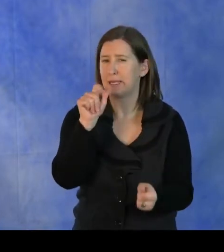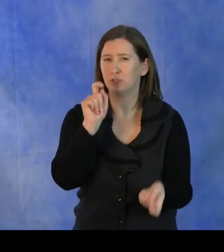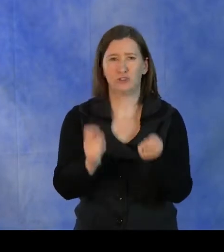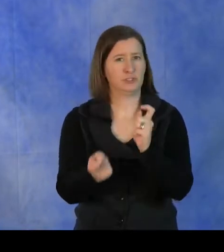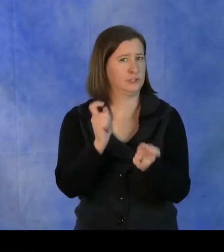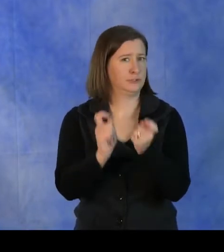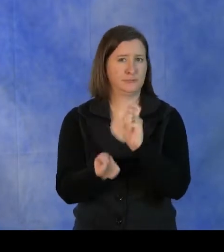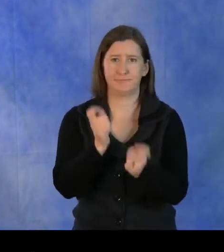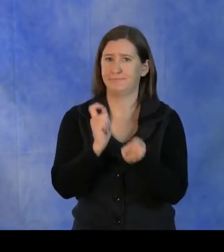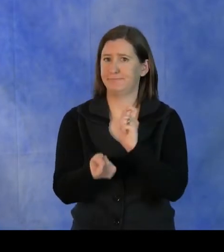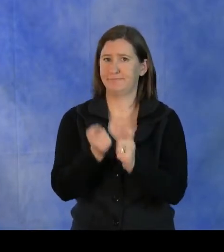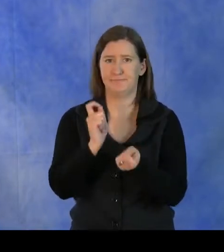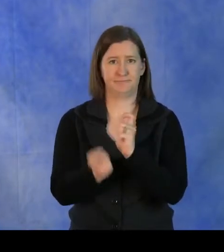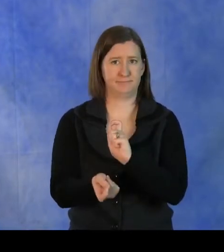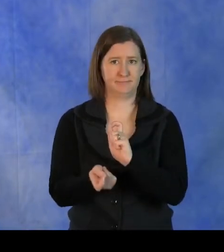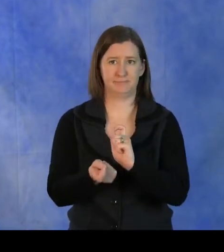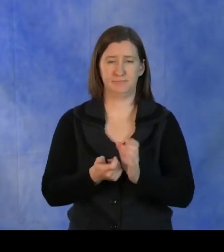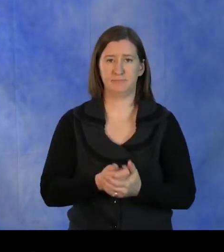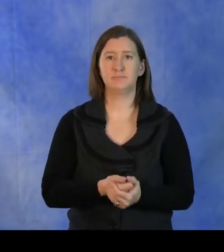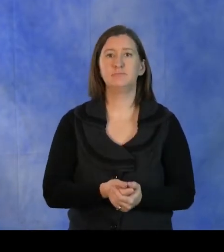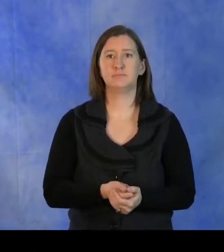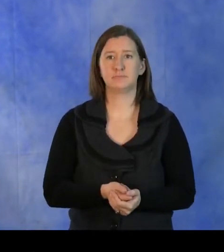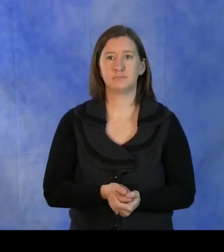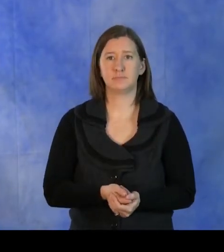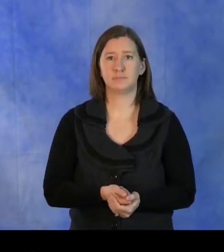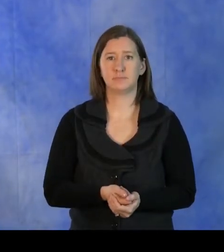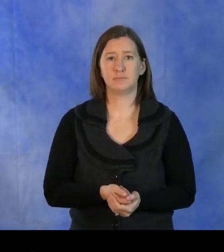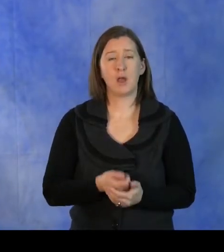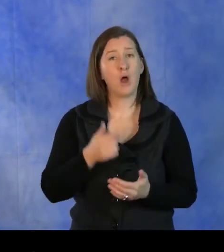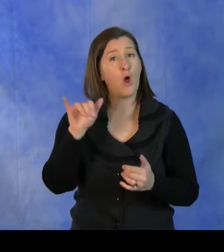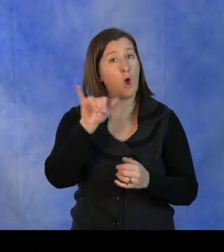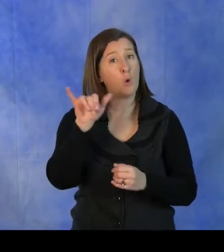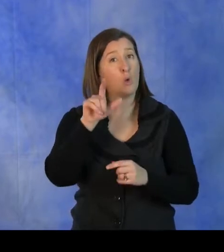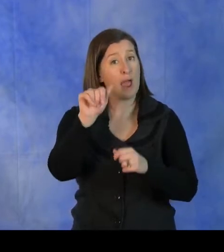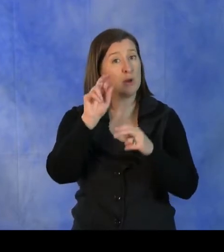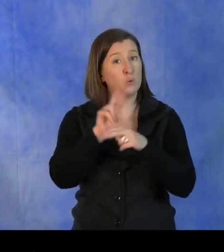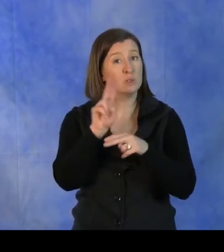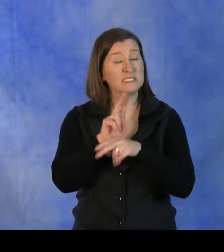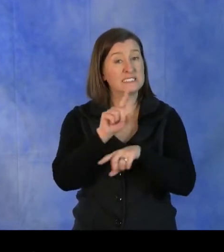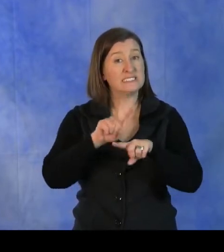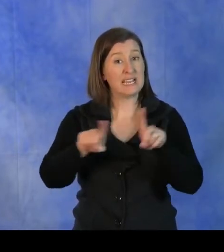You want to continue, be consistent and not change.